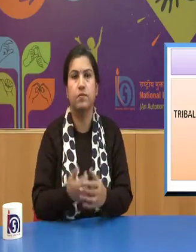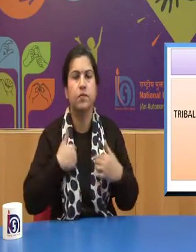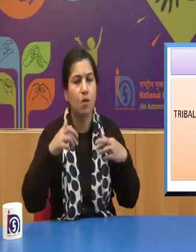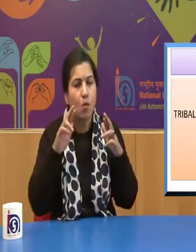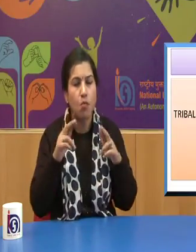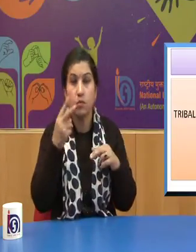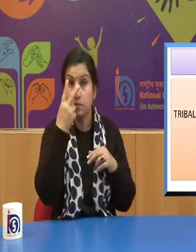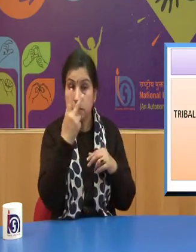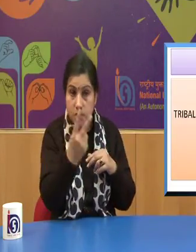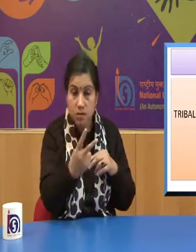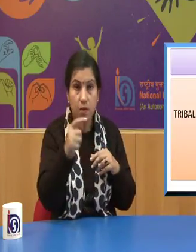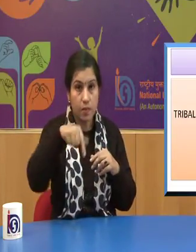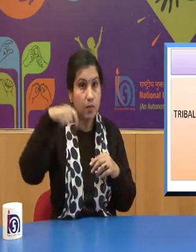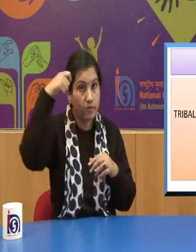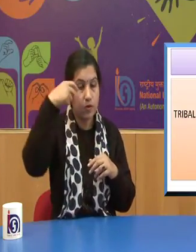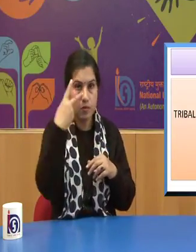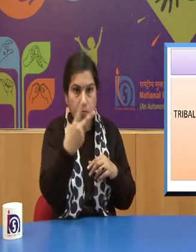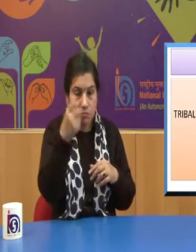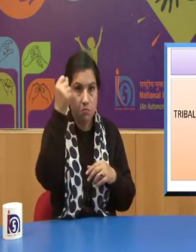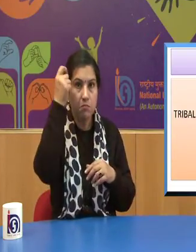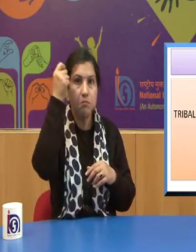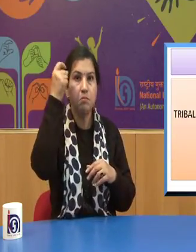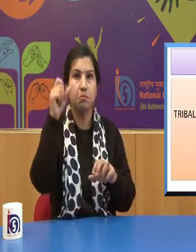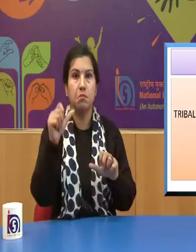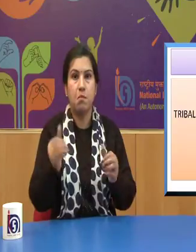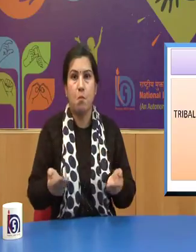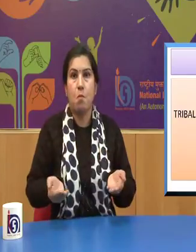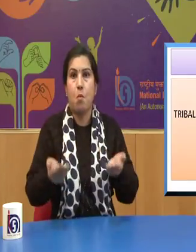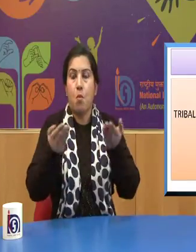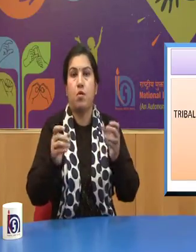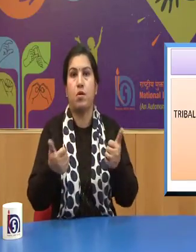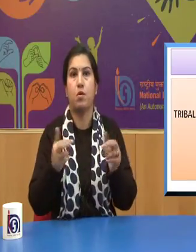I hope you will learn many new things after watching this video.